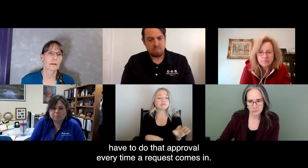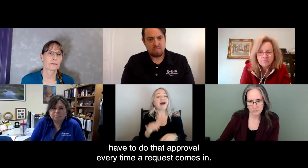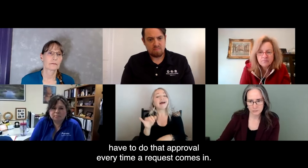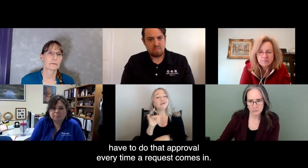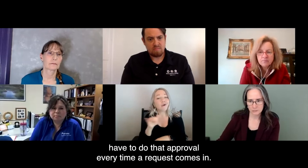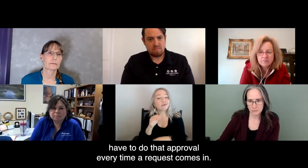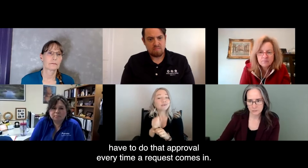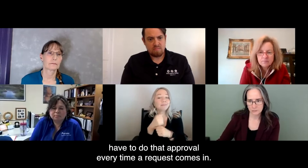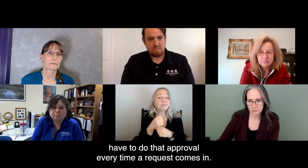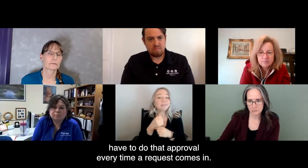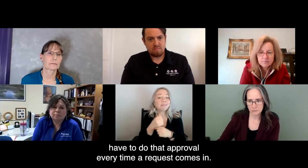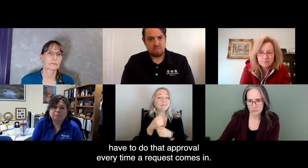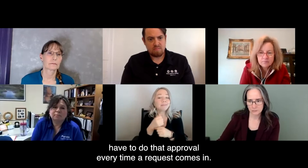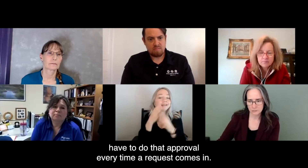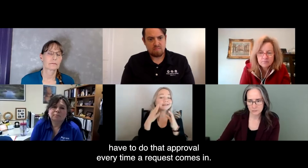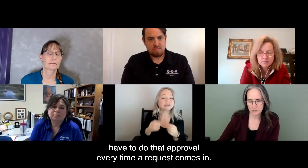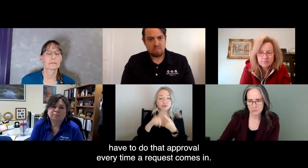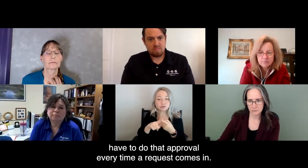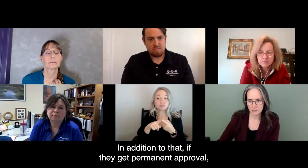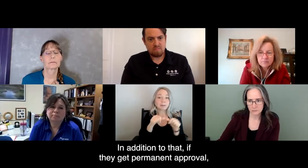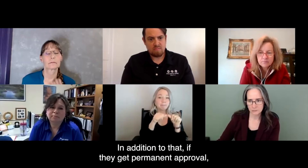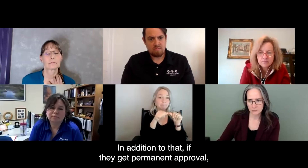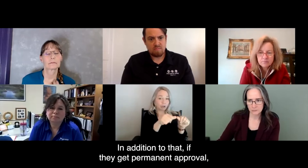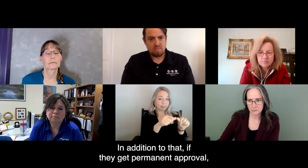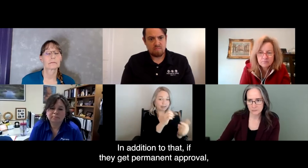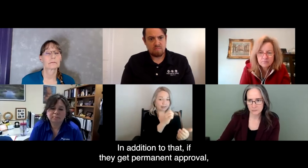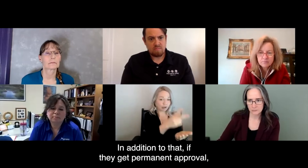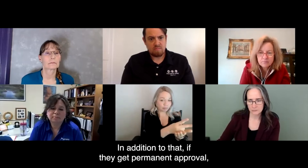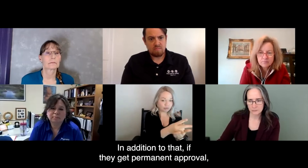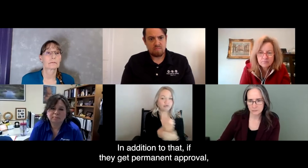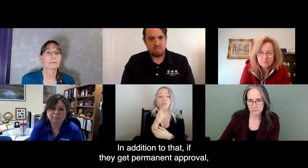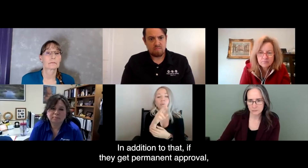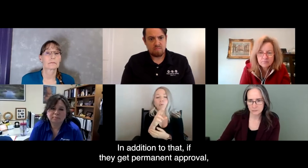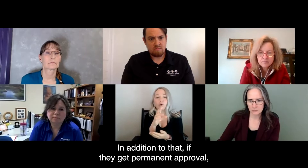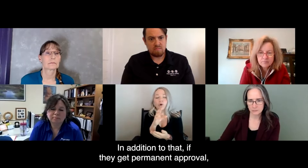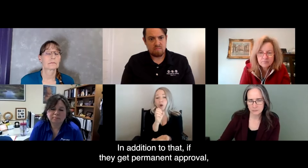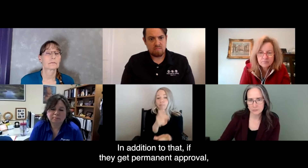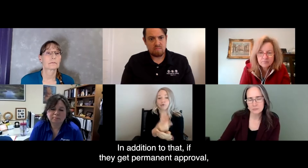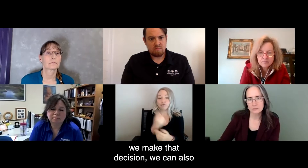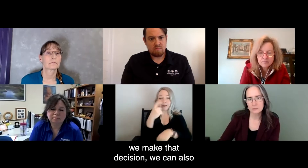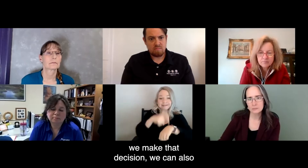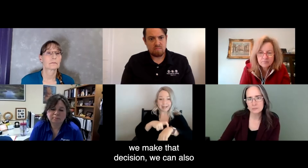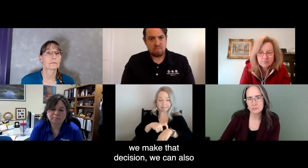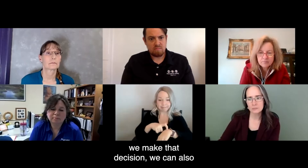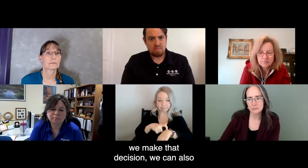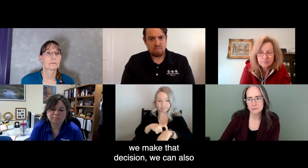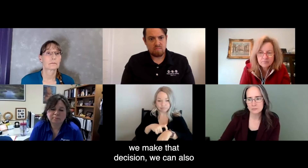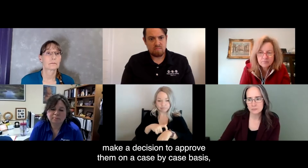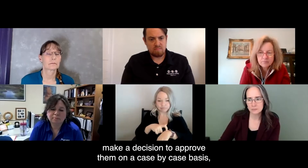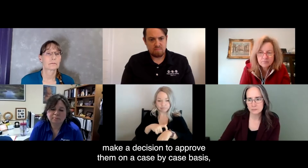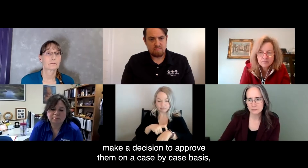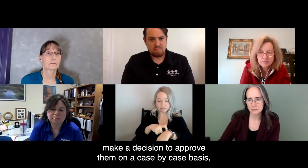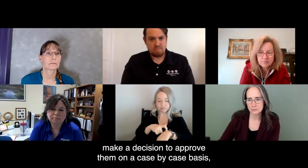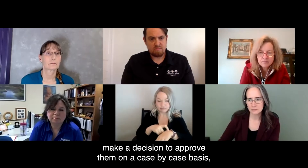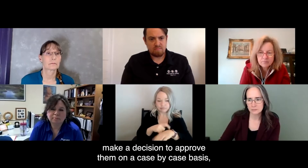every time a request comes in. In addition to that, if they get permanent approval, we make that decision. We can also make